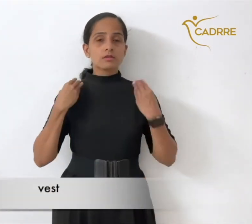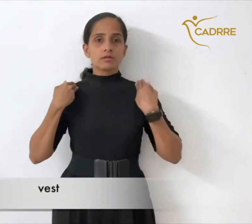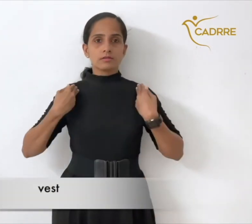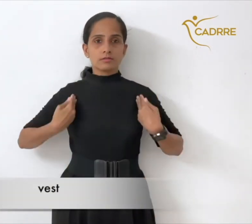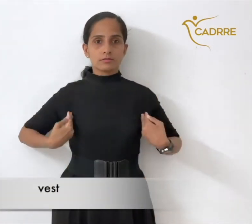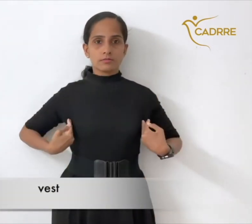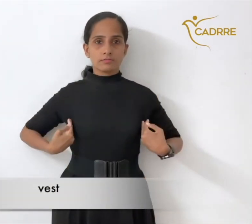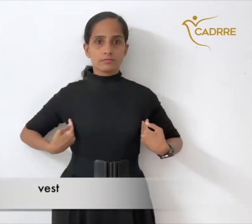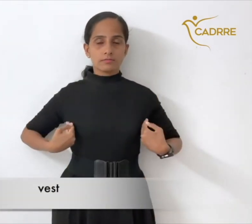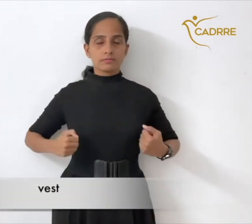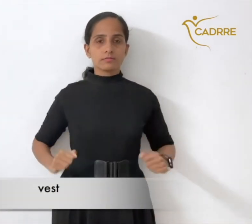Vest.